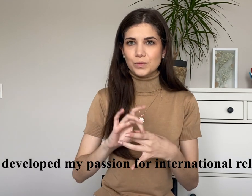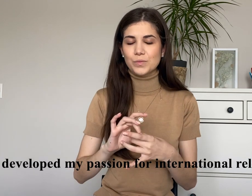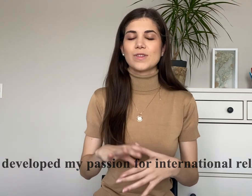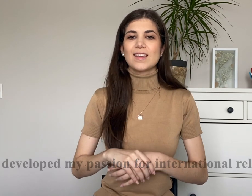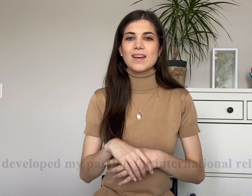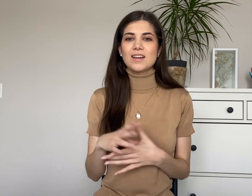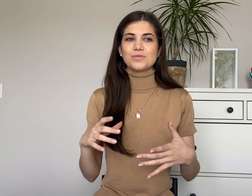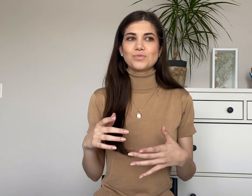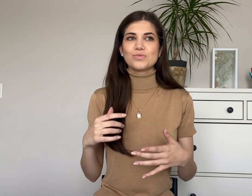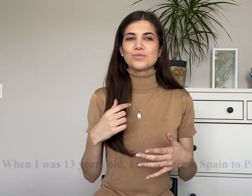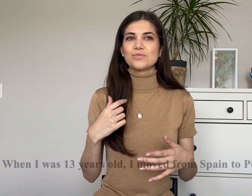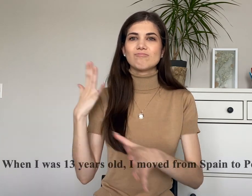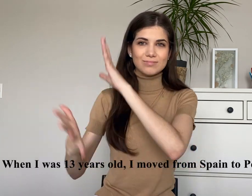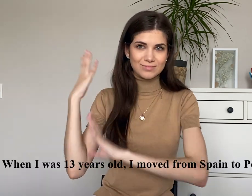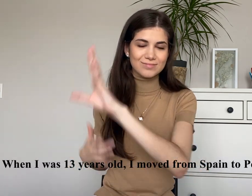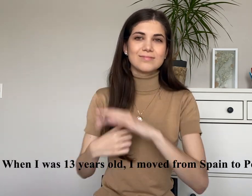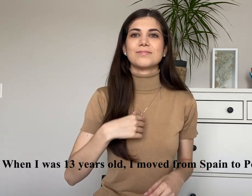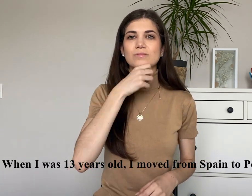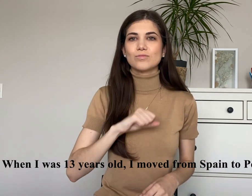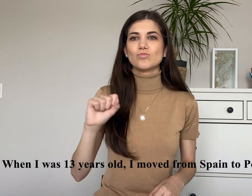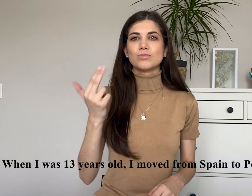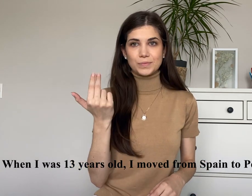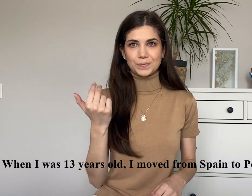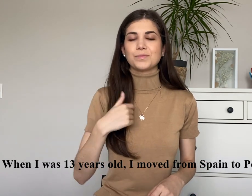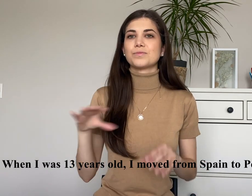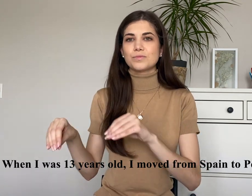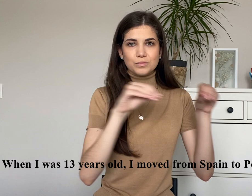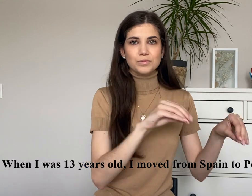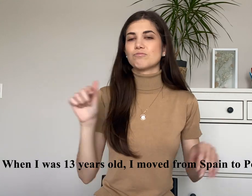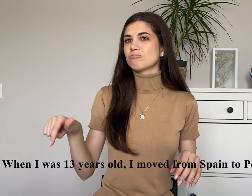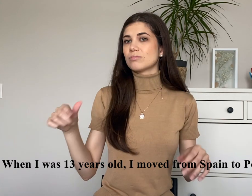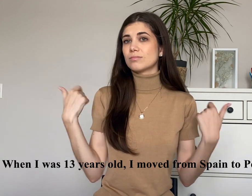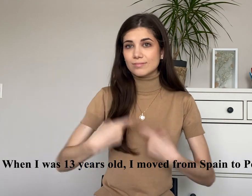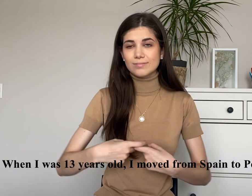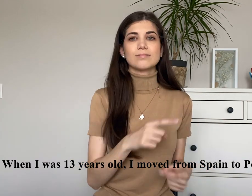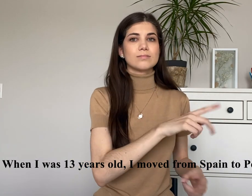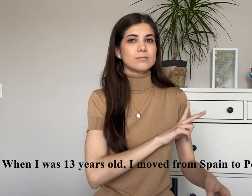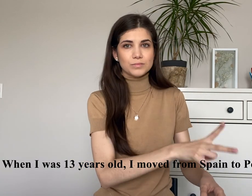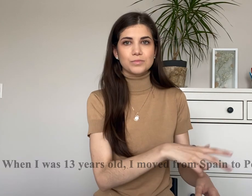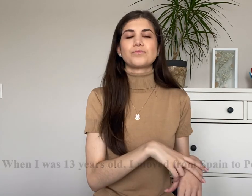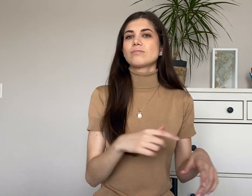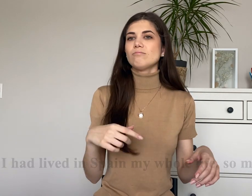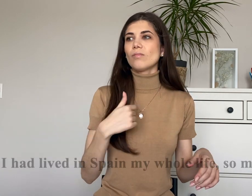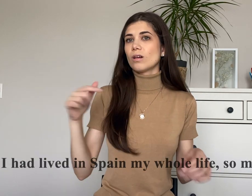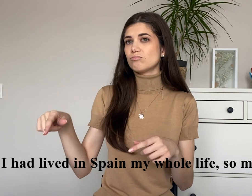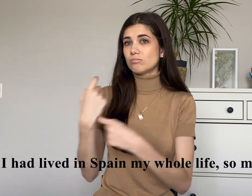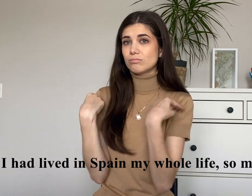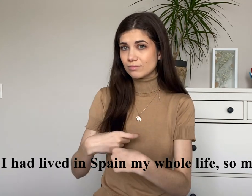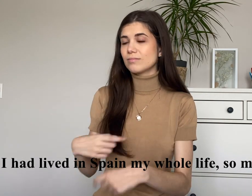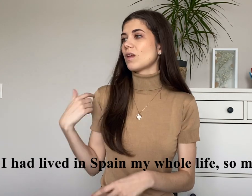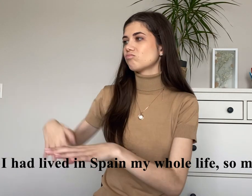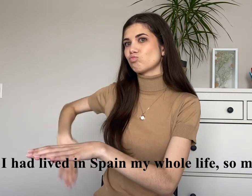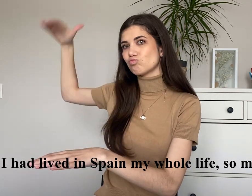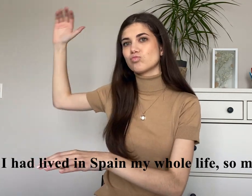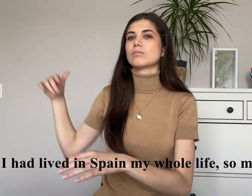relations. When I was 13 years old, I moved from Spain to Portugal. I had lived in Spain my whole